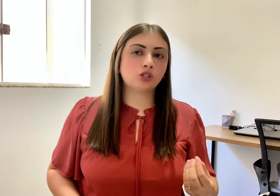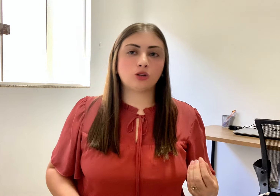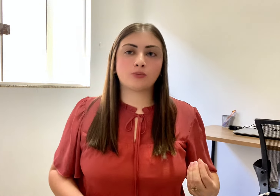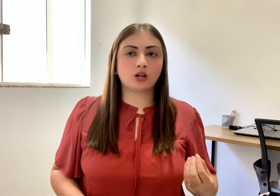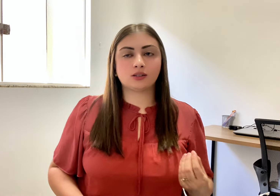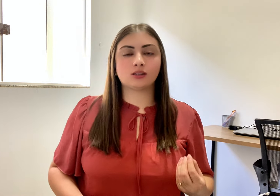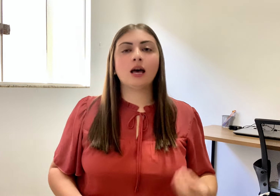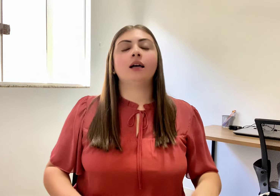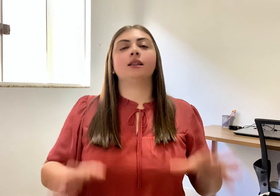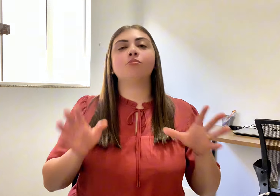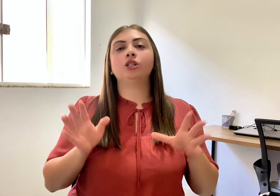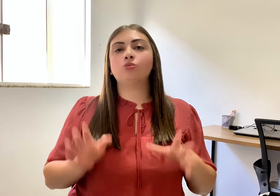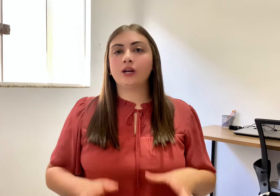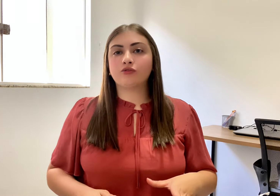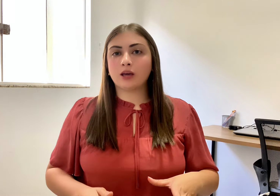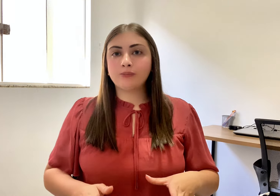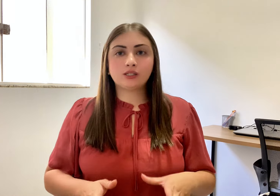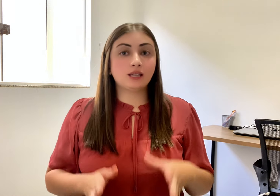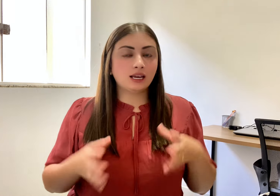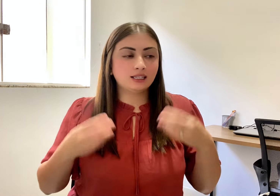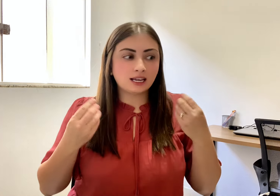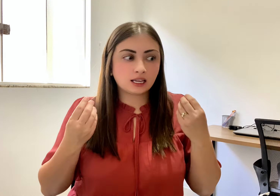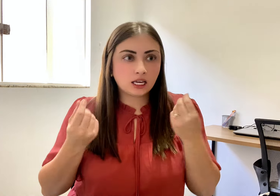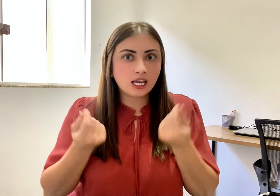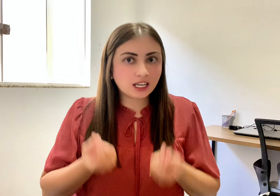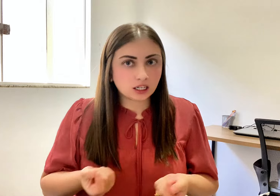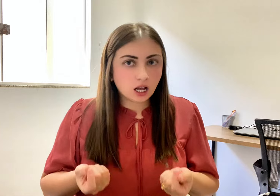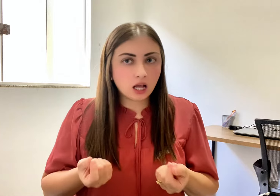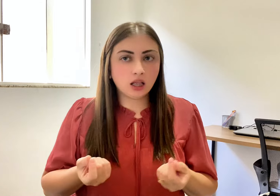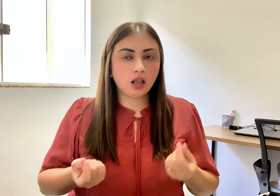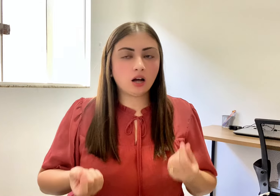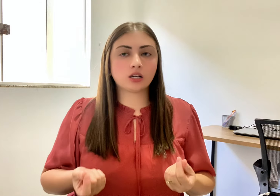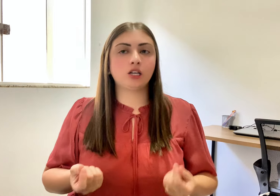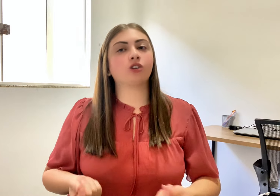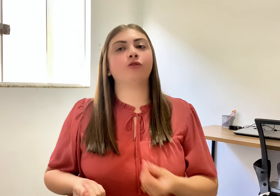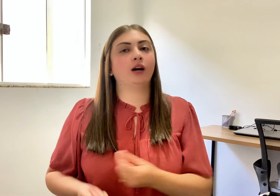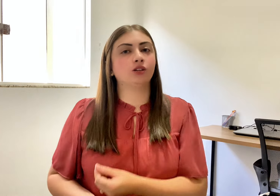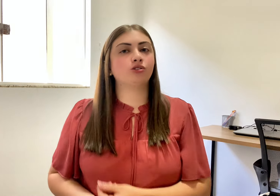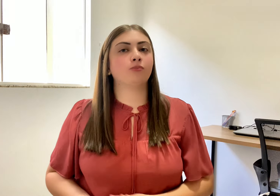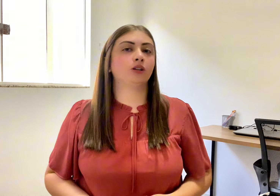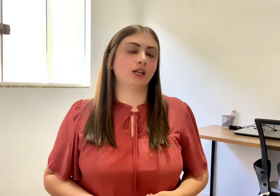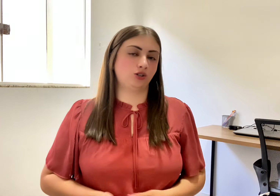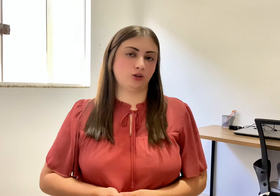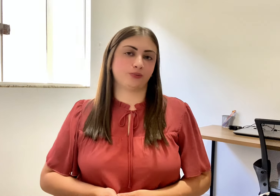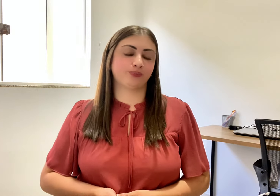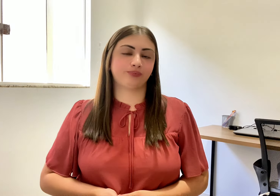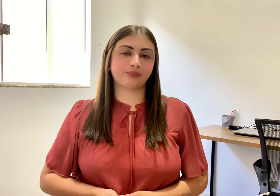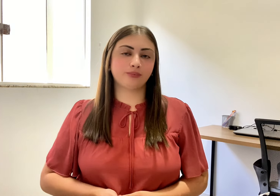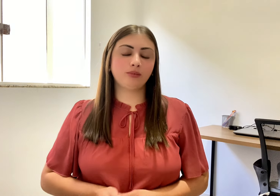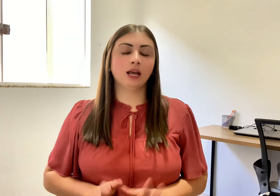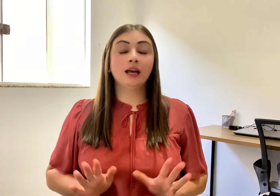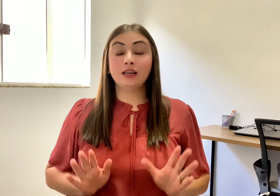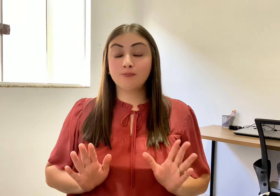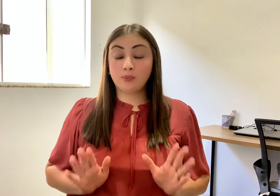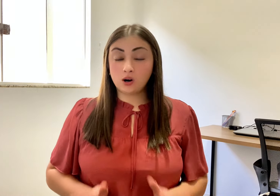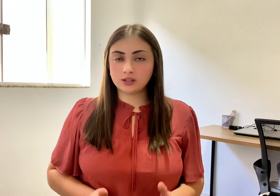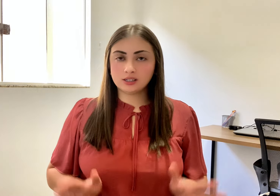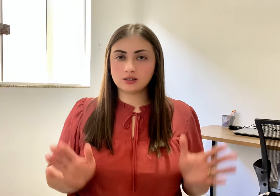the process, the Money Wave can take the key and unlock your financial potential. Important to